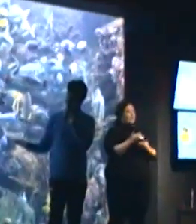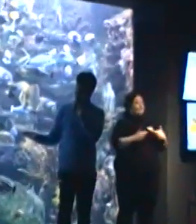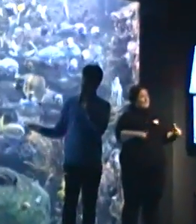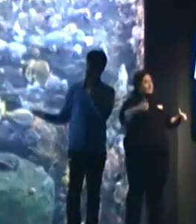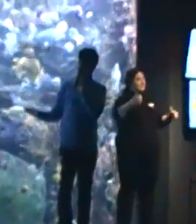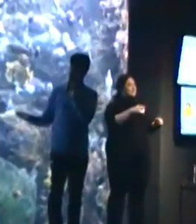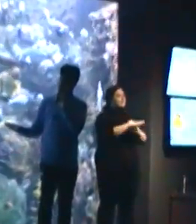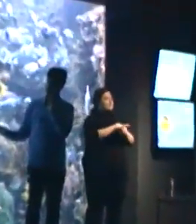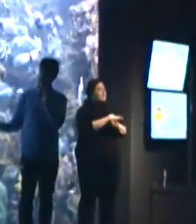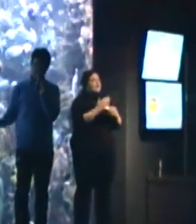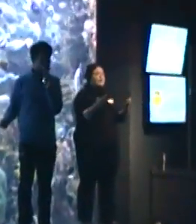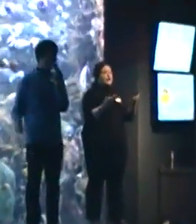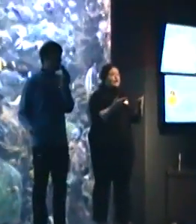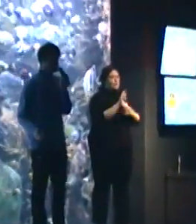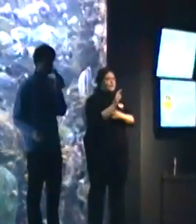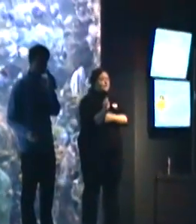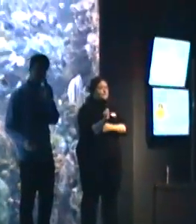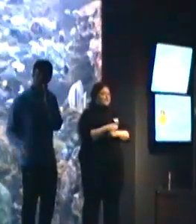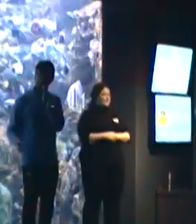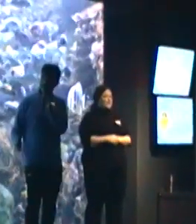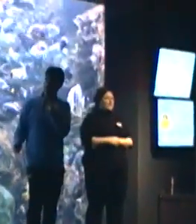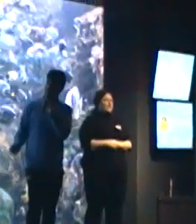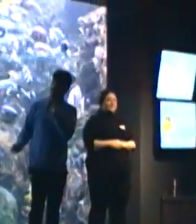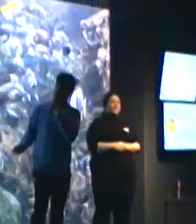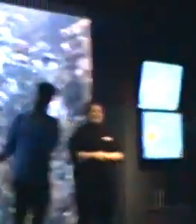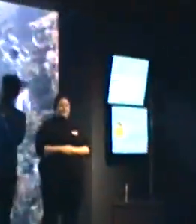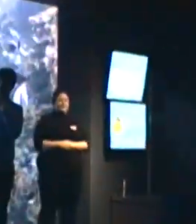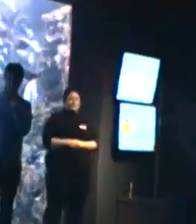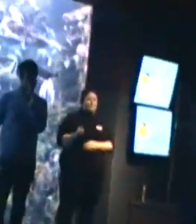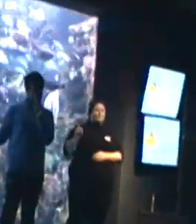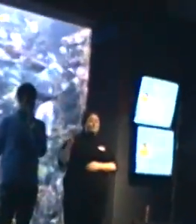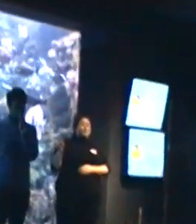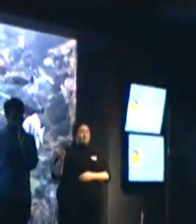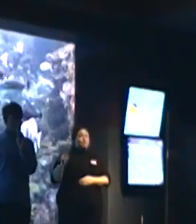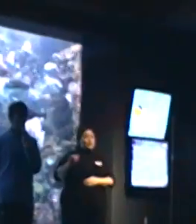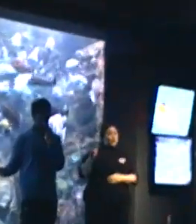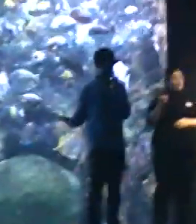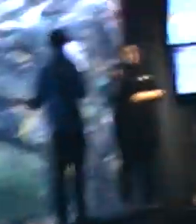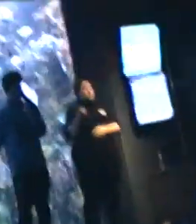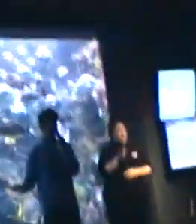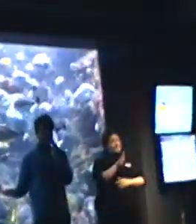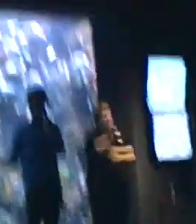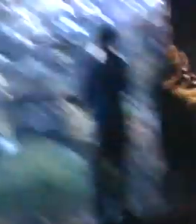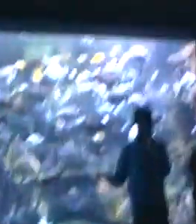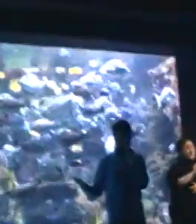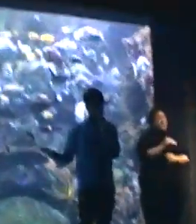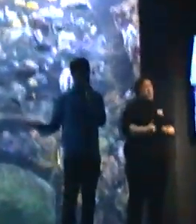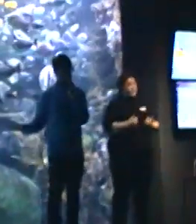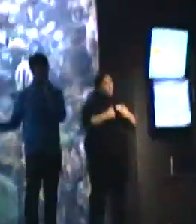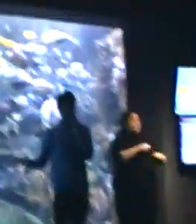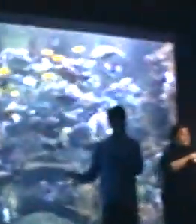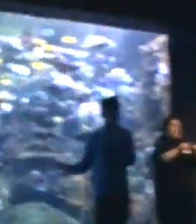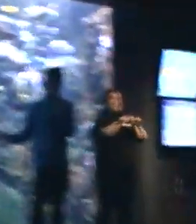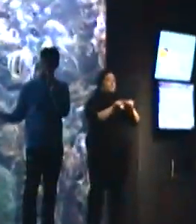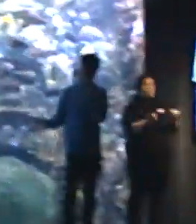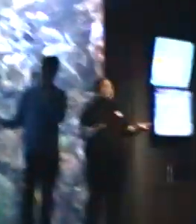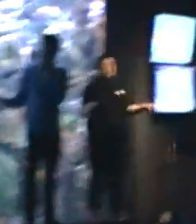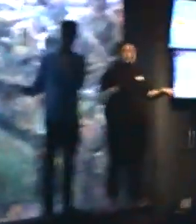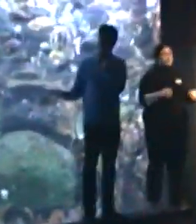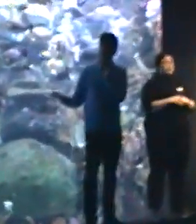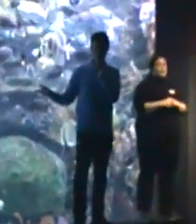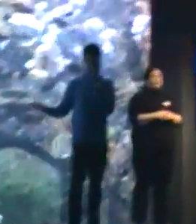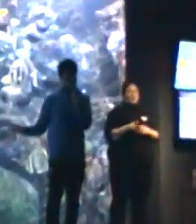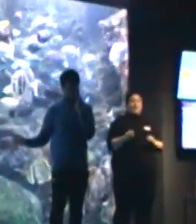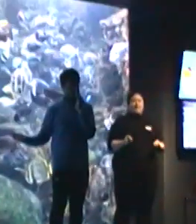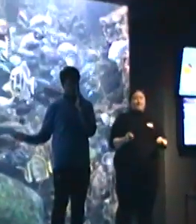here at Ripley's Aquarium, Canada. It's also our most biodiverse as far as the amount of species we have in here.